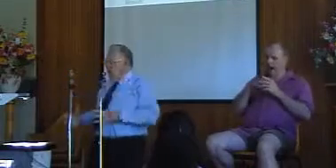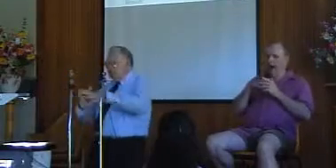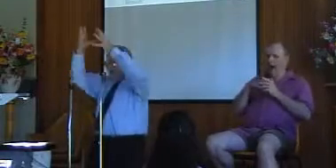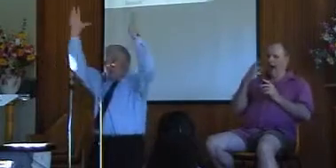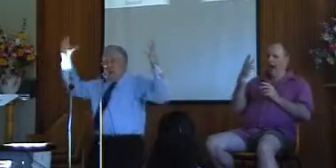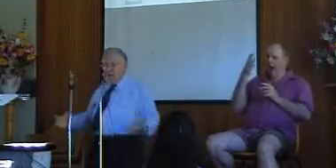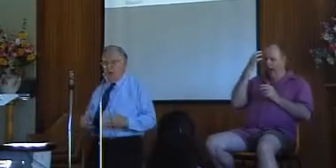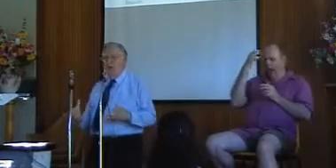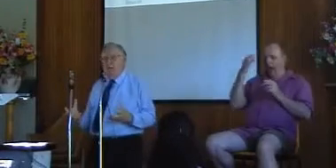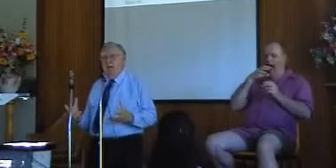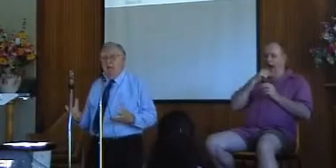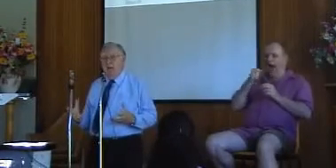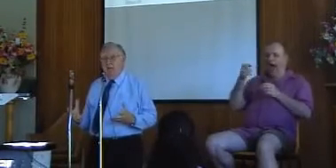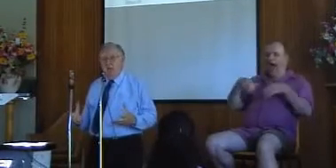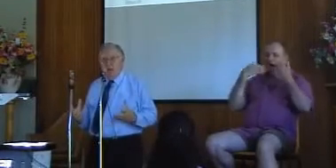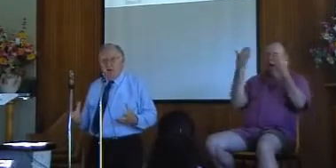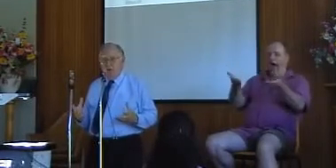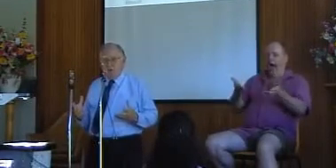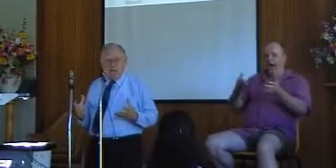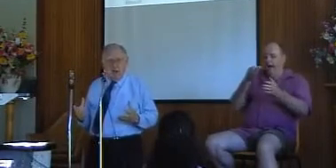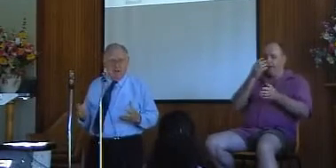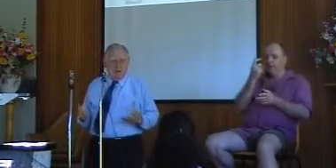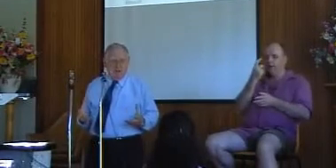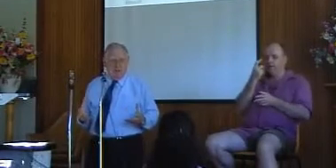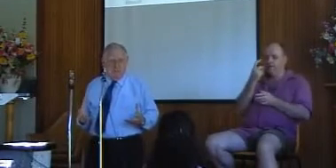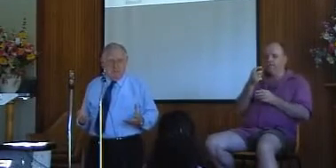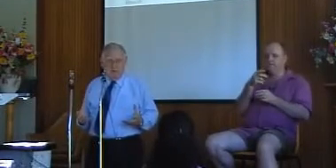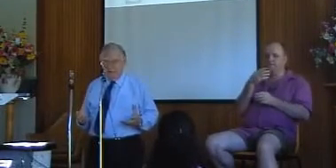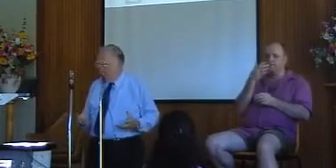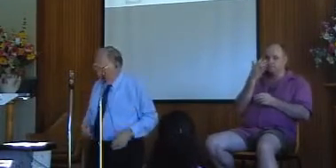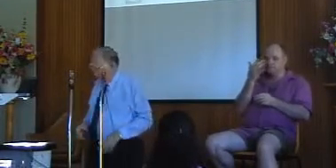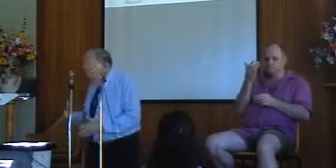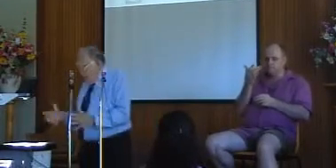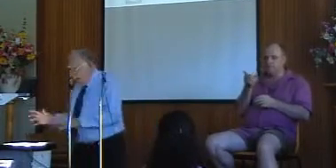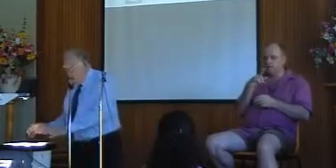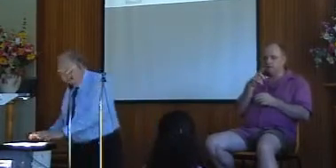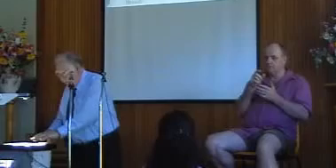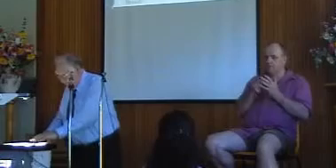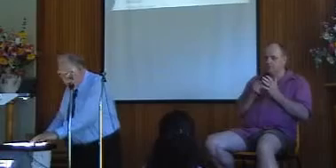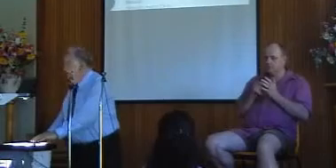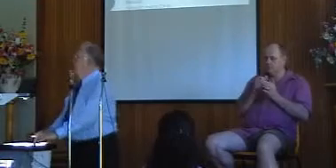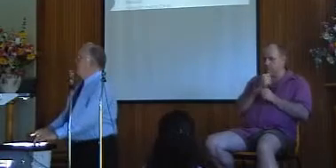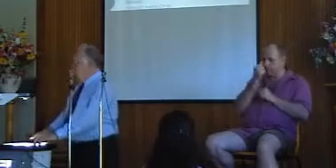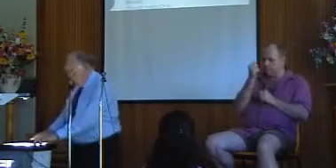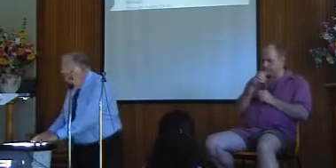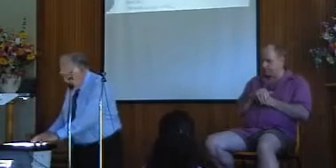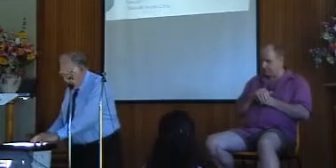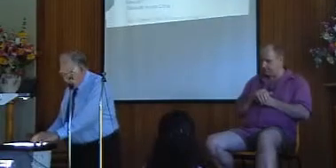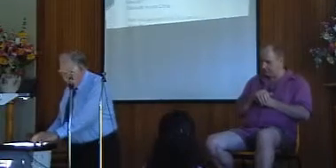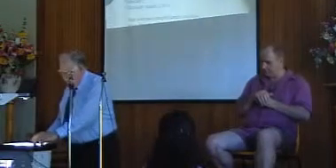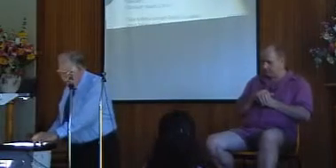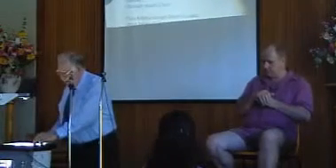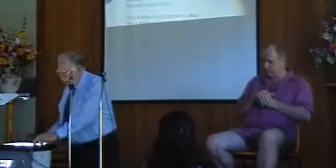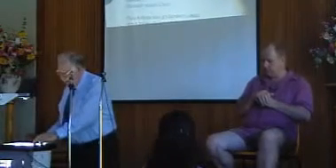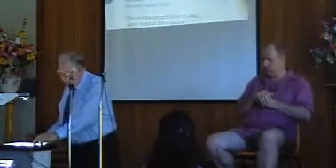an interesting, a very interesting afternoon these people had. I better move on. Very